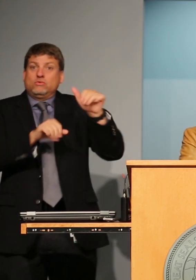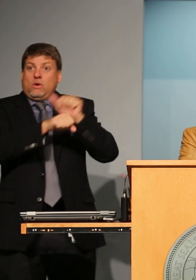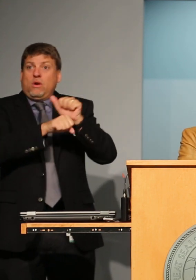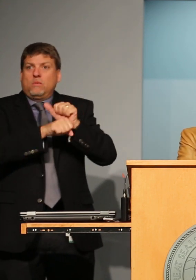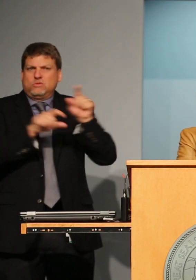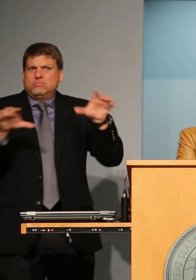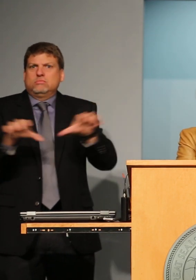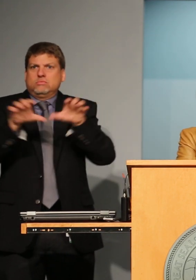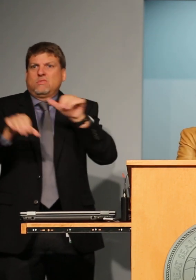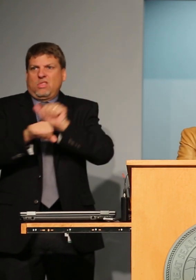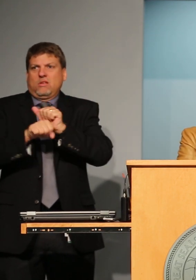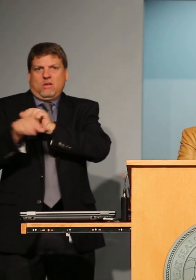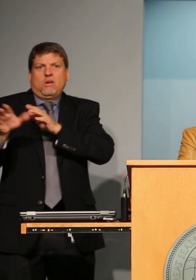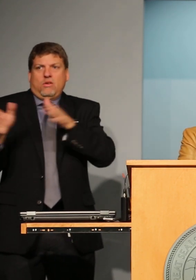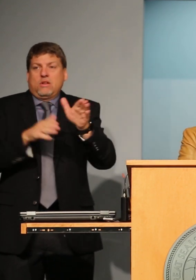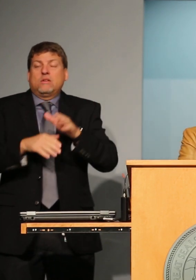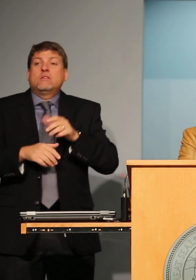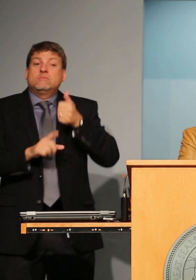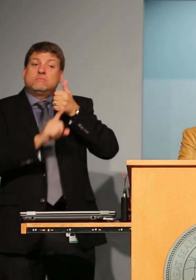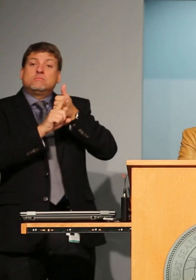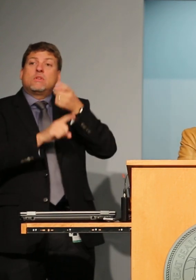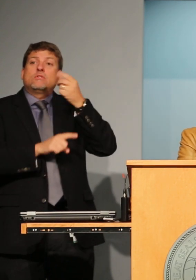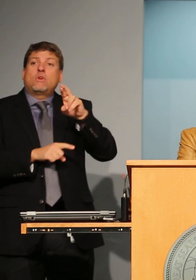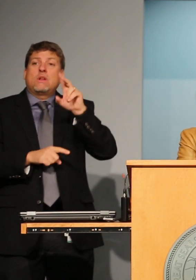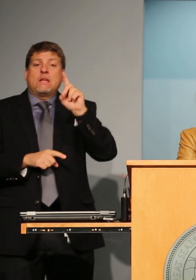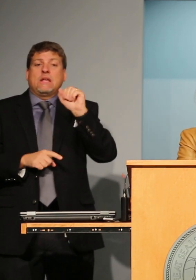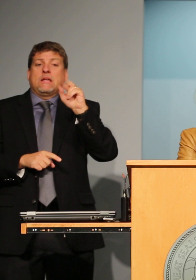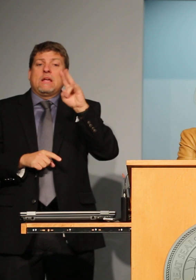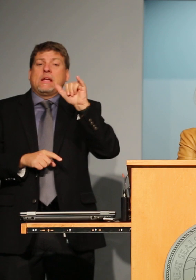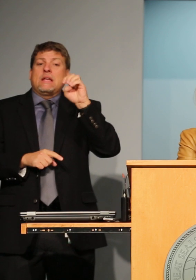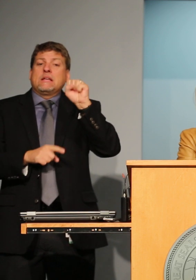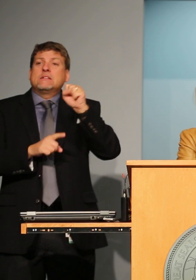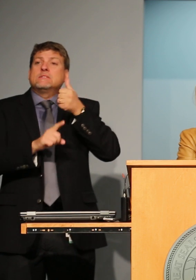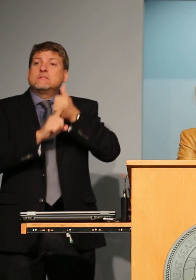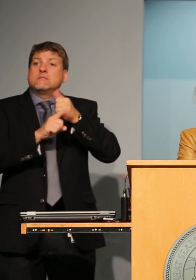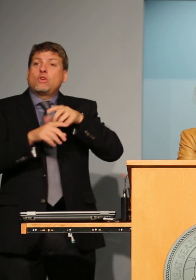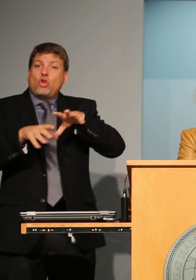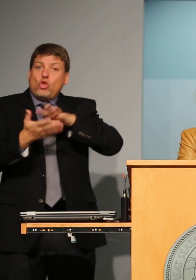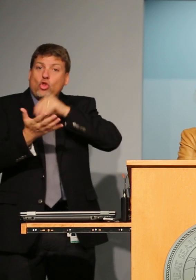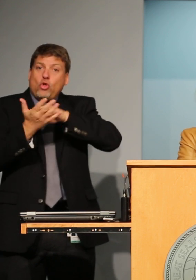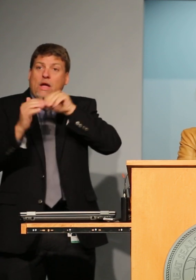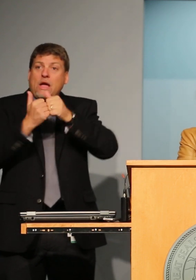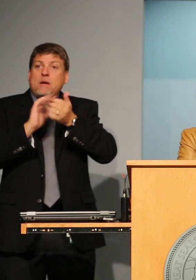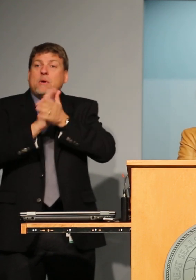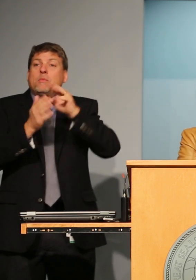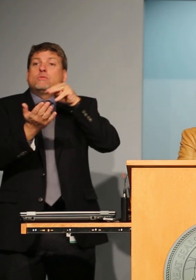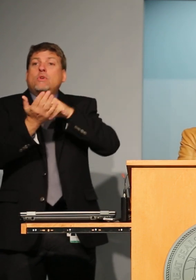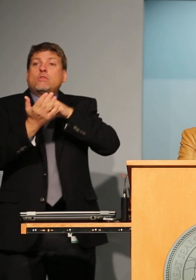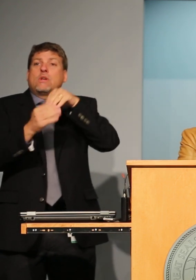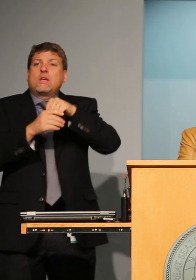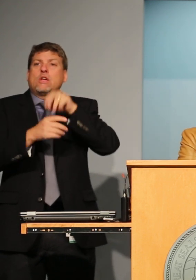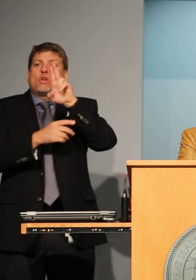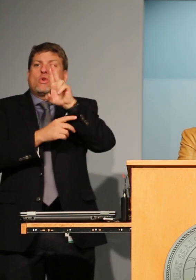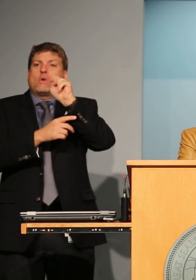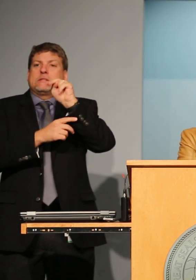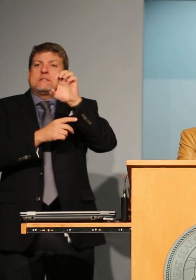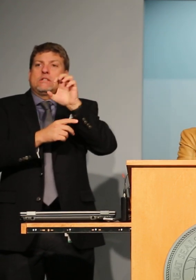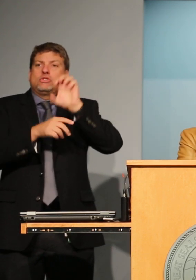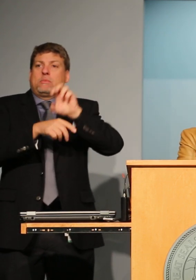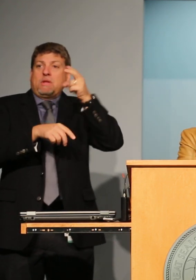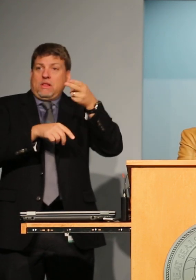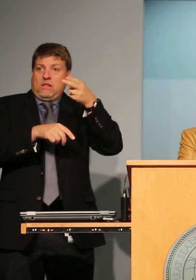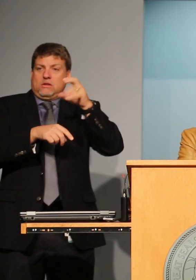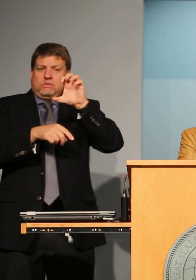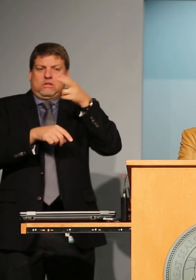Dr. Davies completed her medical training at the University of North Carolina at Chapel Hill and her residency in family